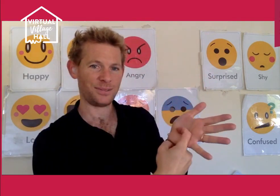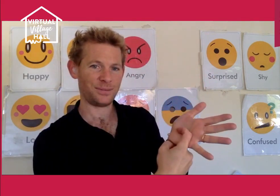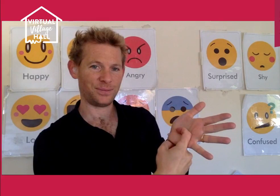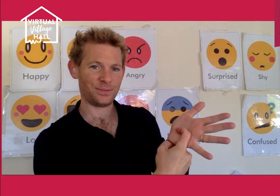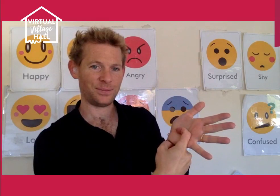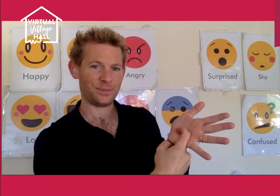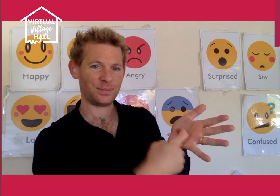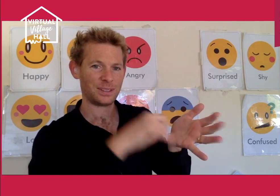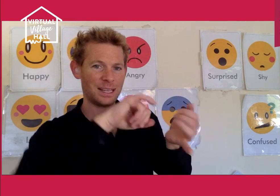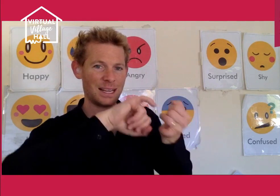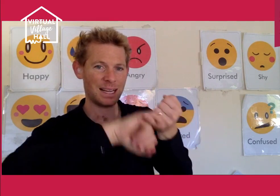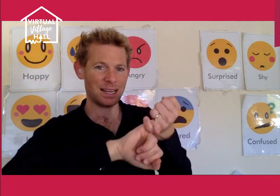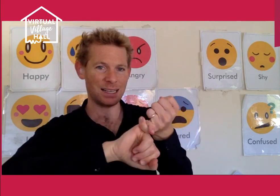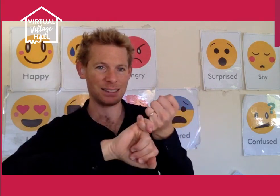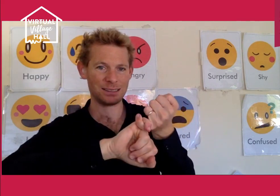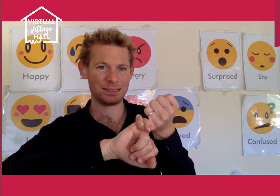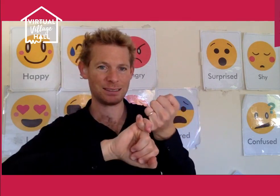R, S,